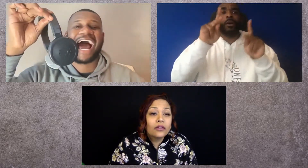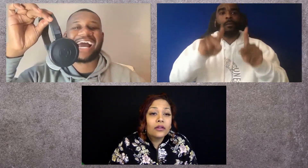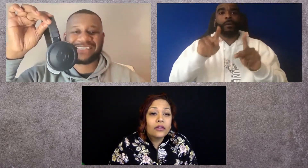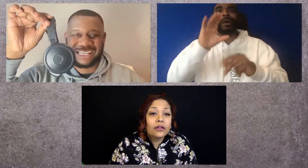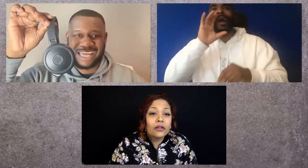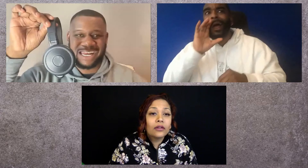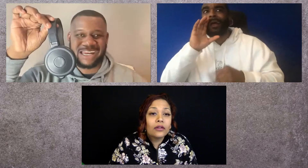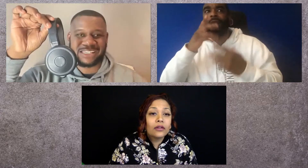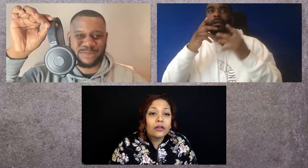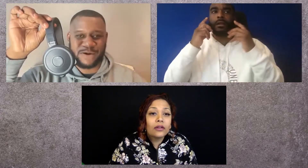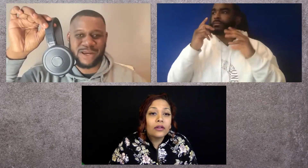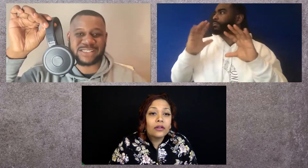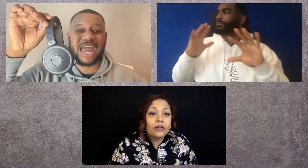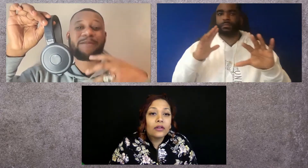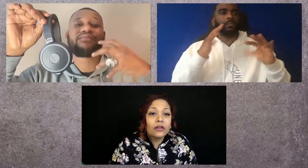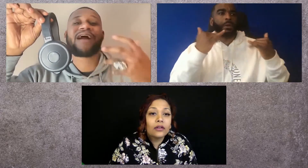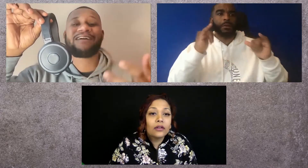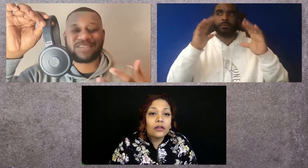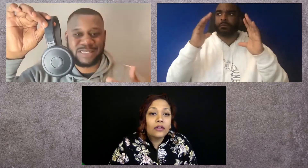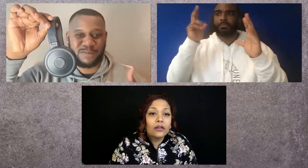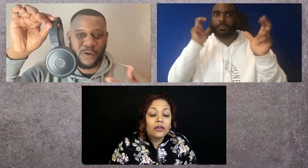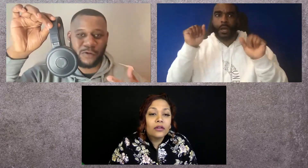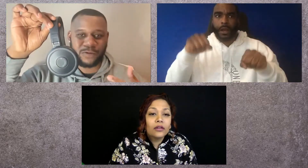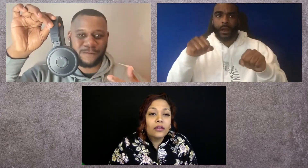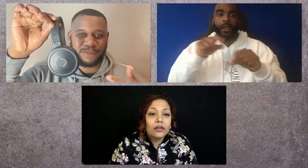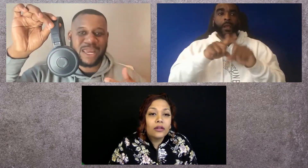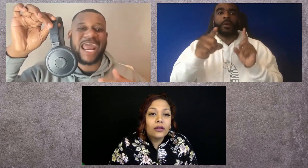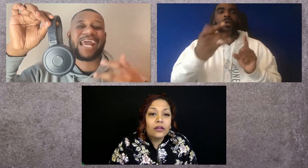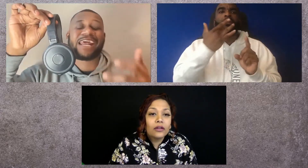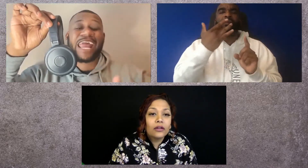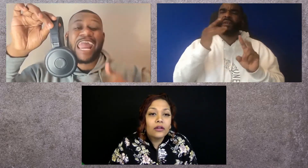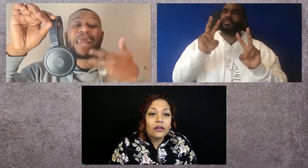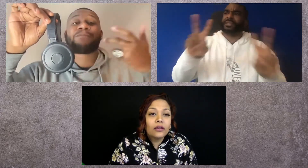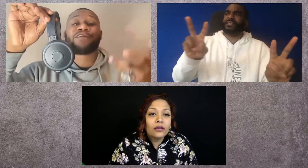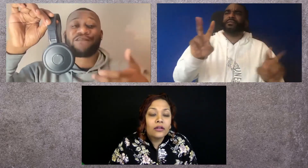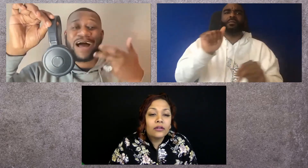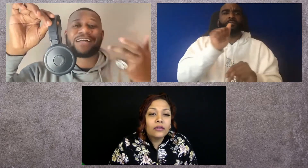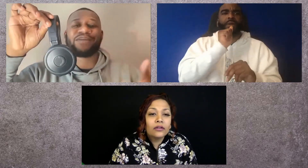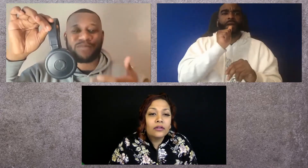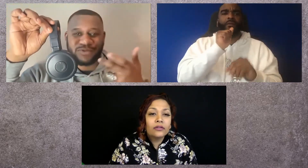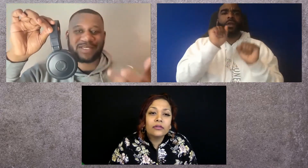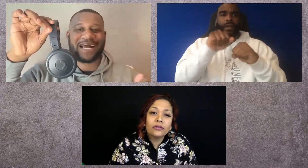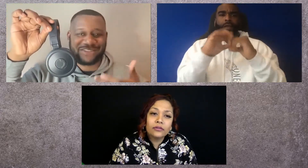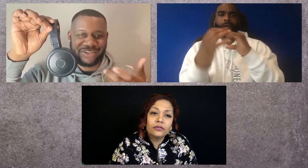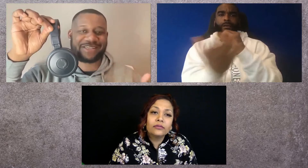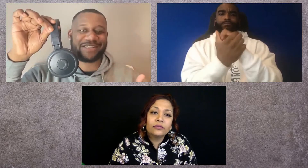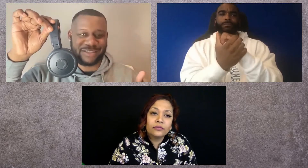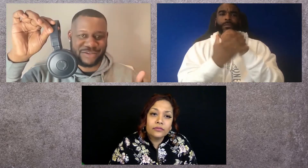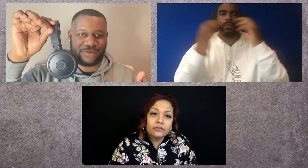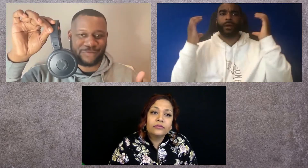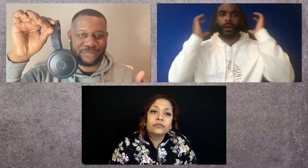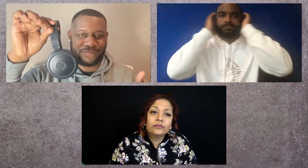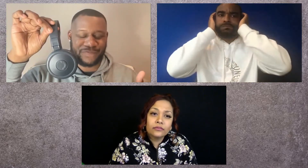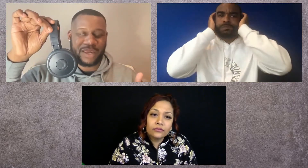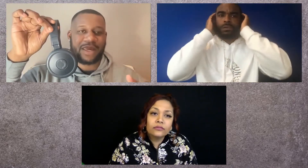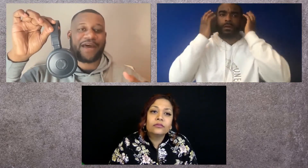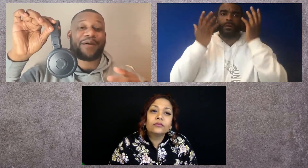a isolated experience, a privacy mode. And it amplifies the music that you're listening